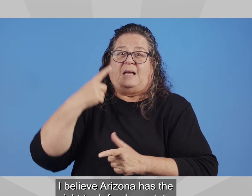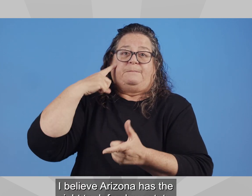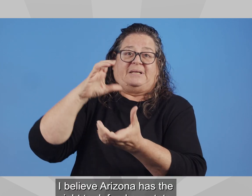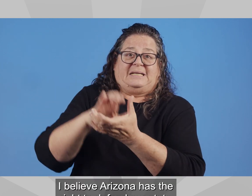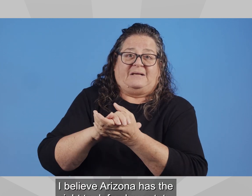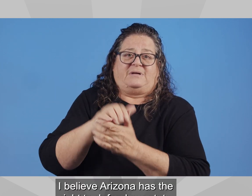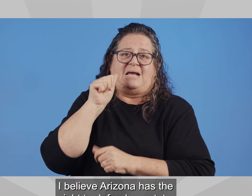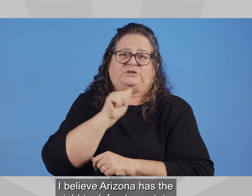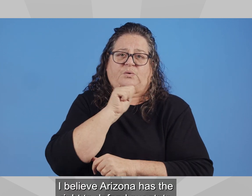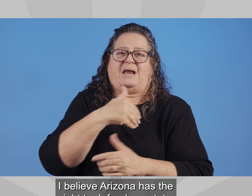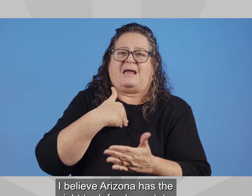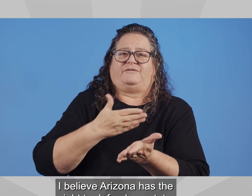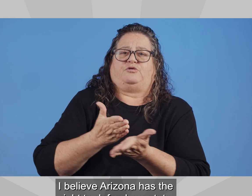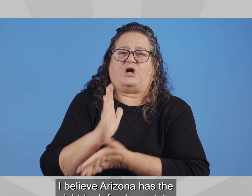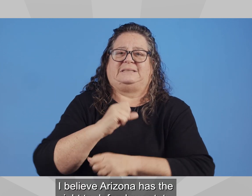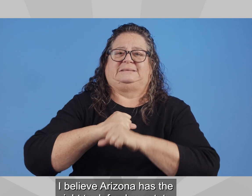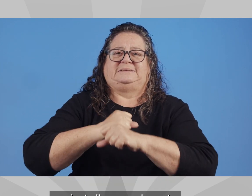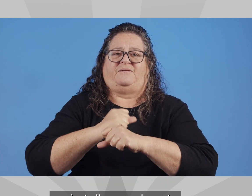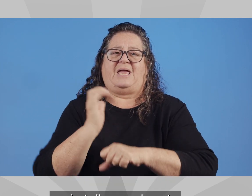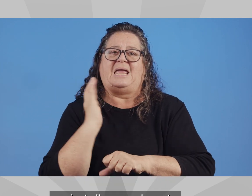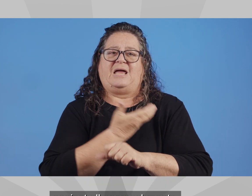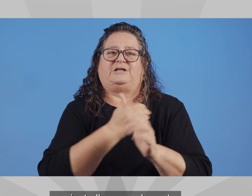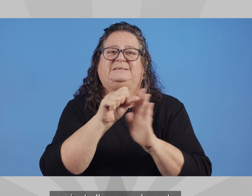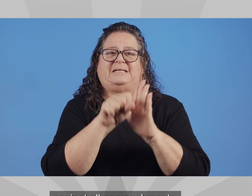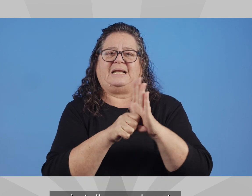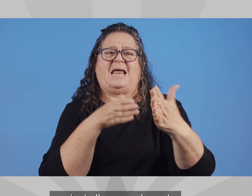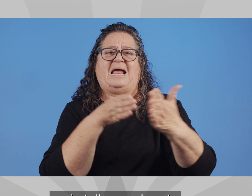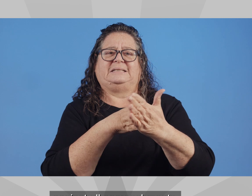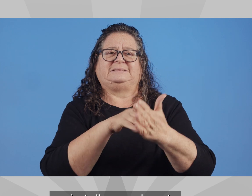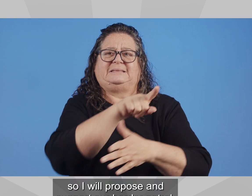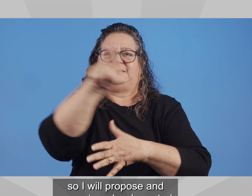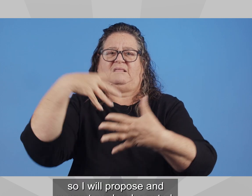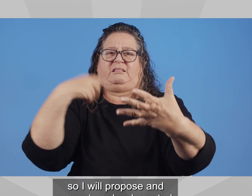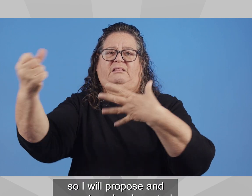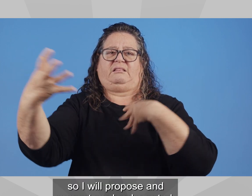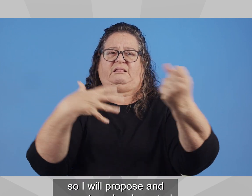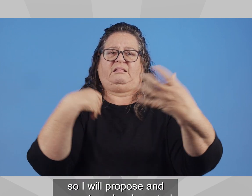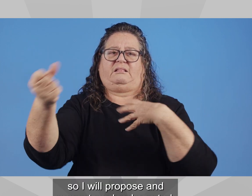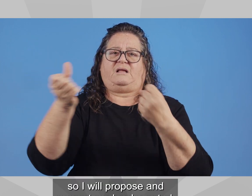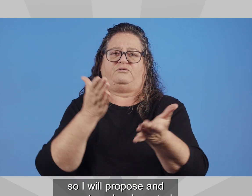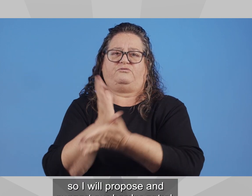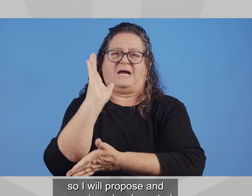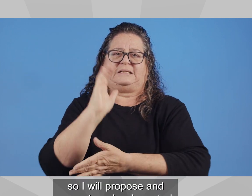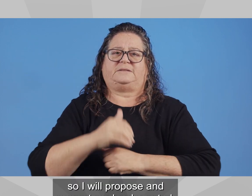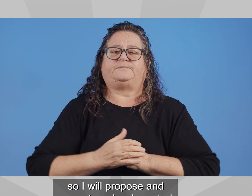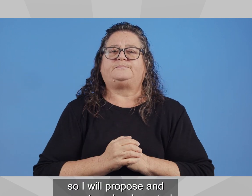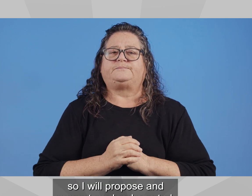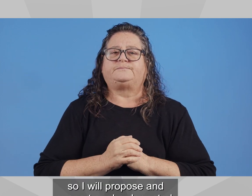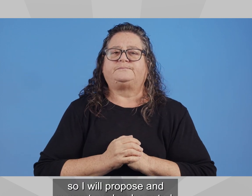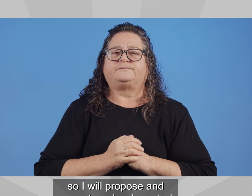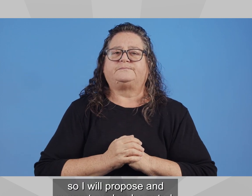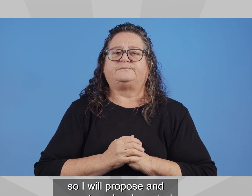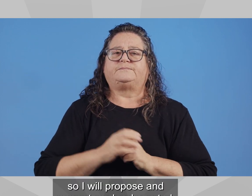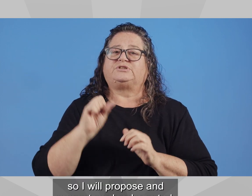I believe Arizona has the right to defend our state against all encroachments, so I will propose and support our